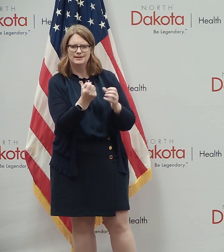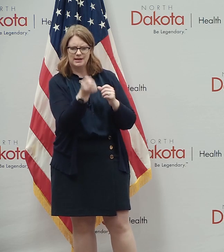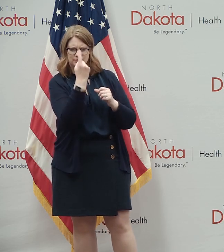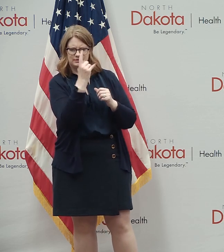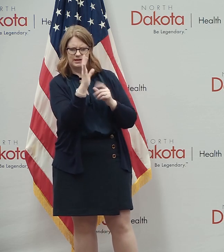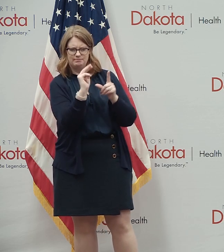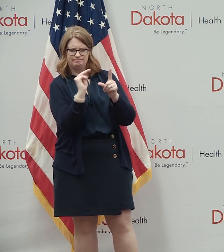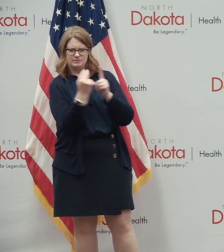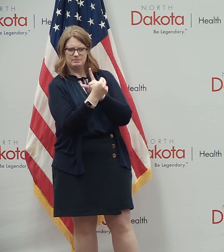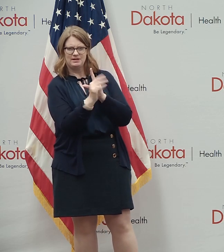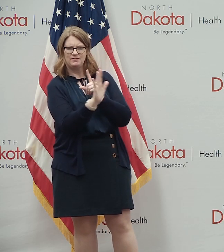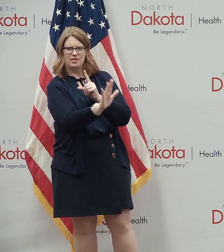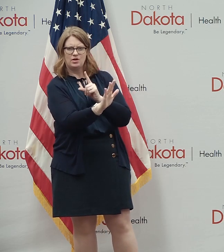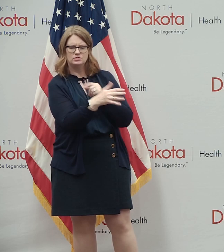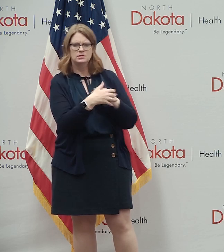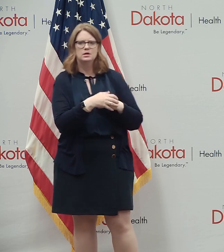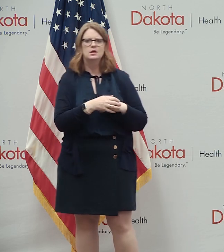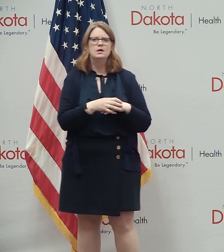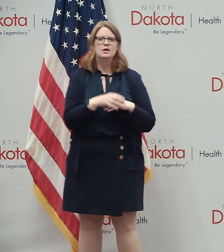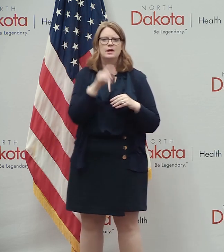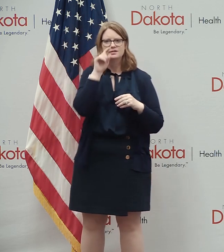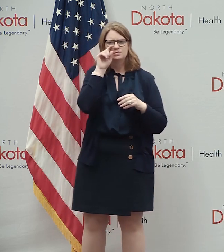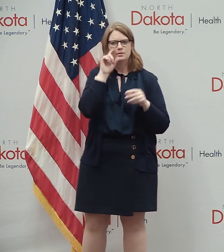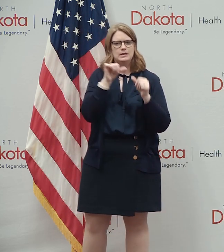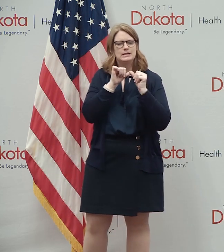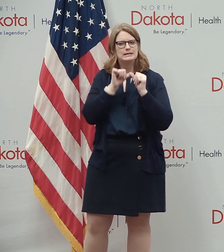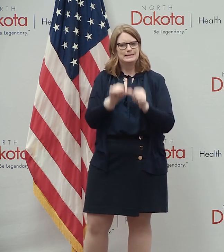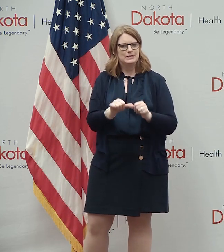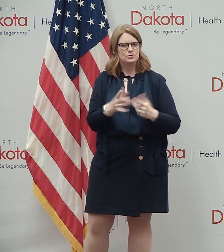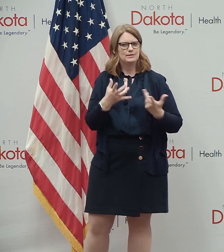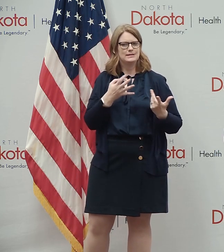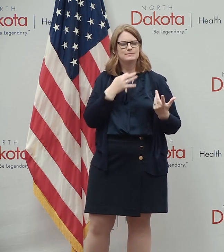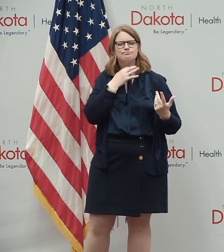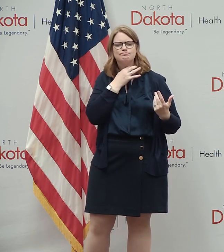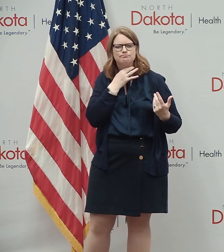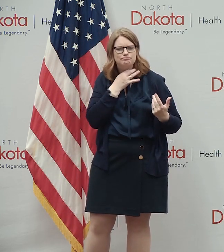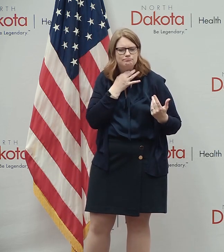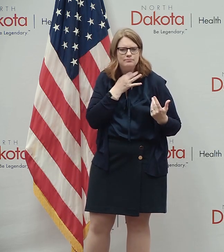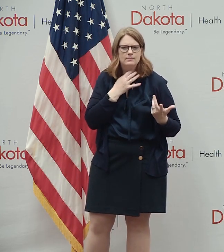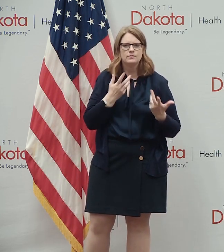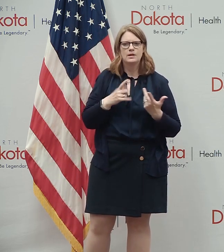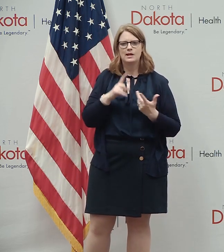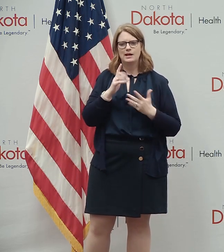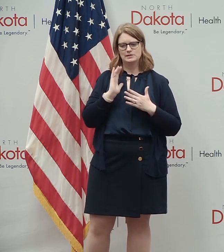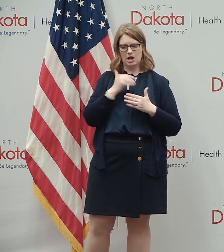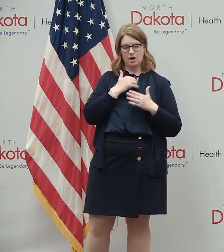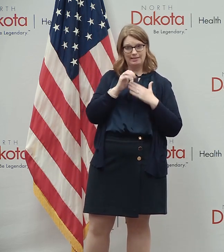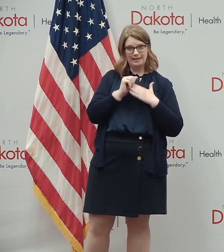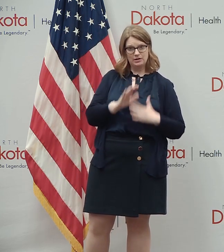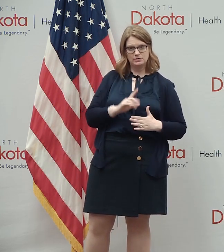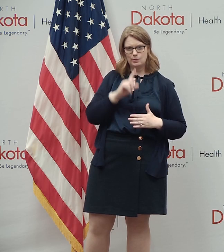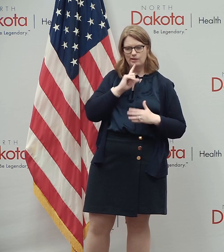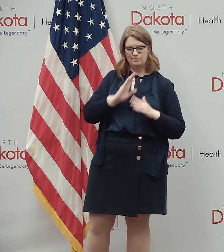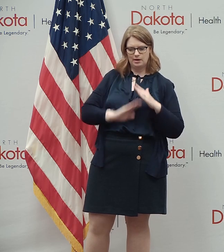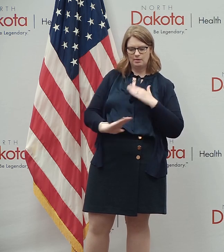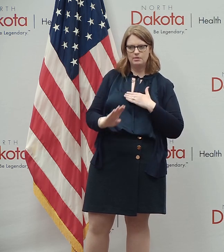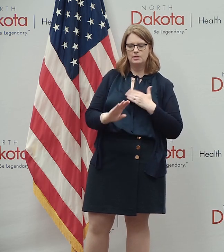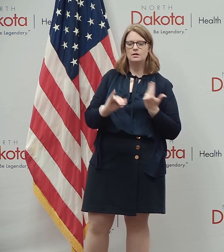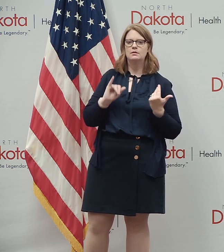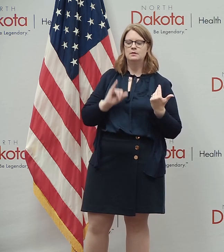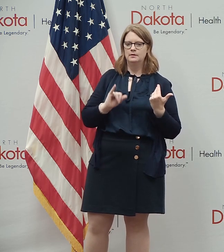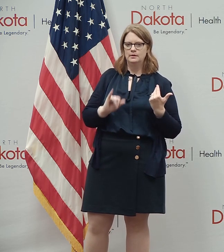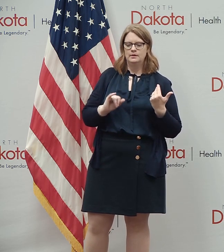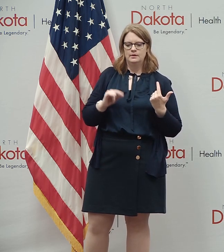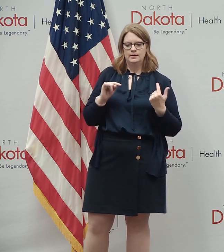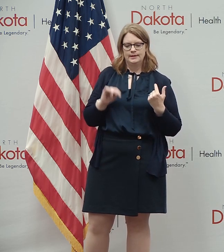so again, as we maintain this curiosity, as we maintain as leaders our humility to understand that what we're going through right